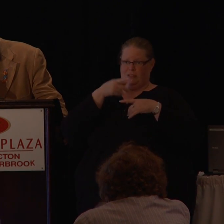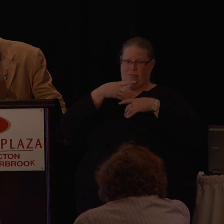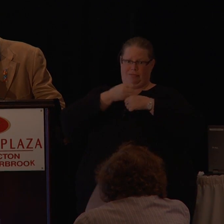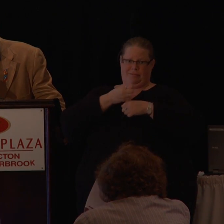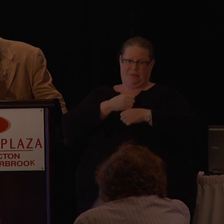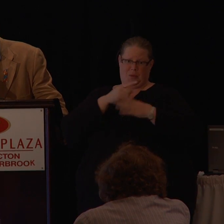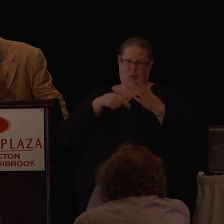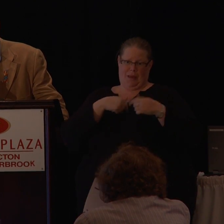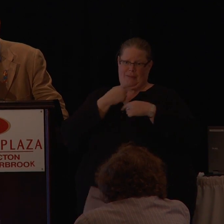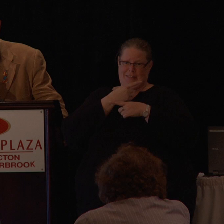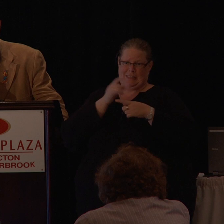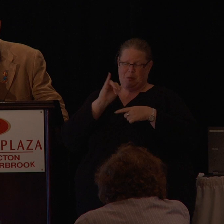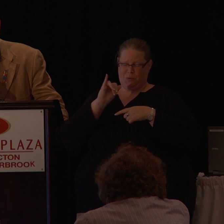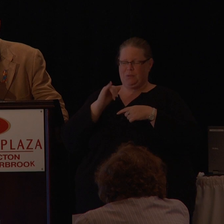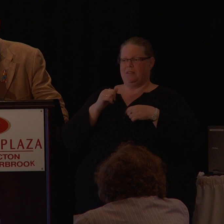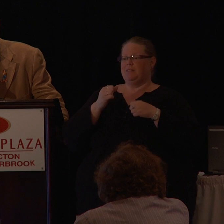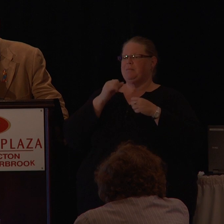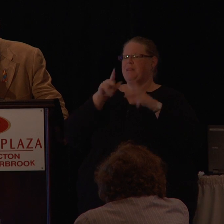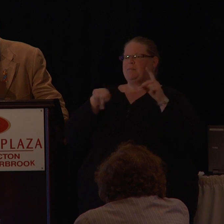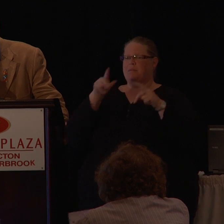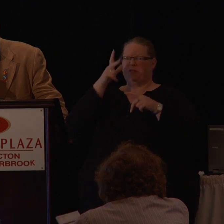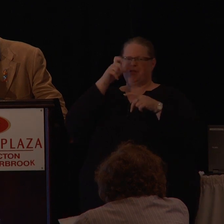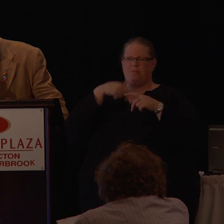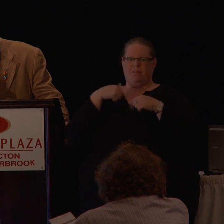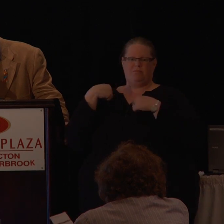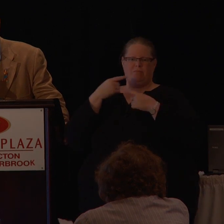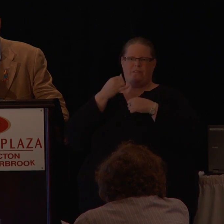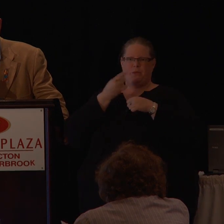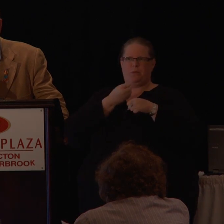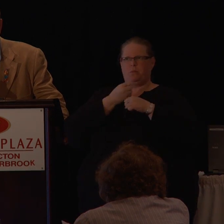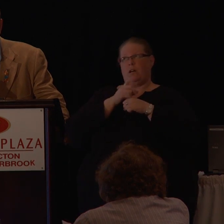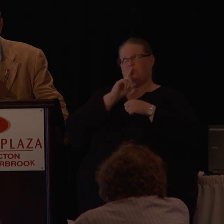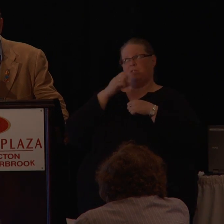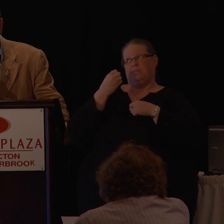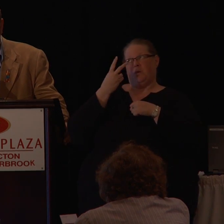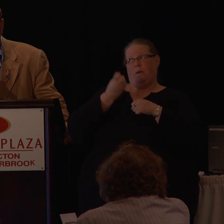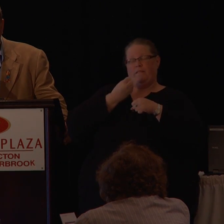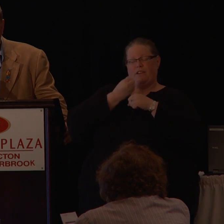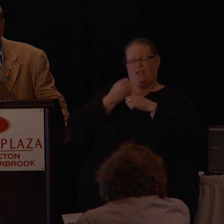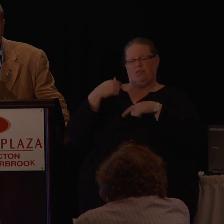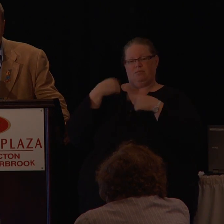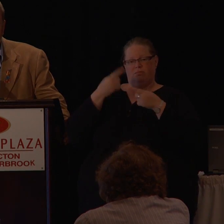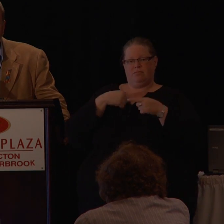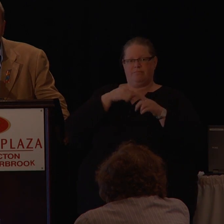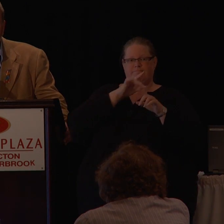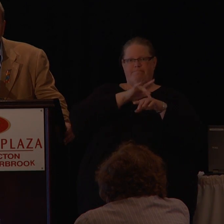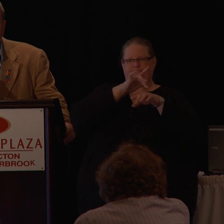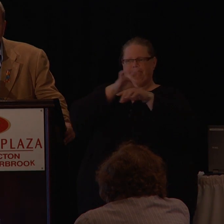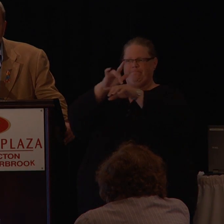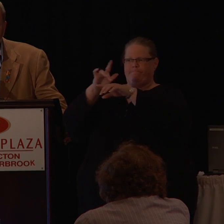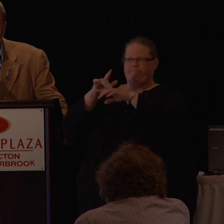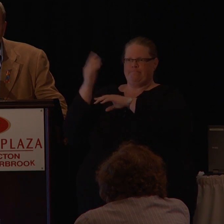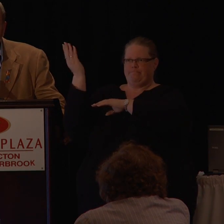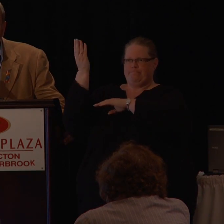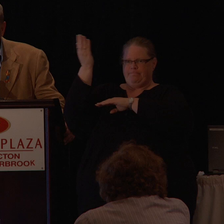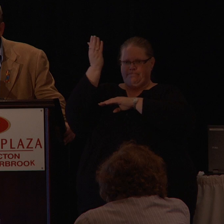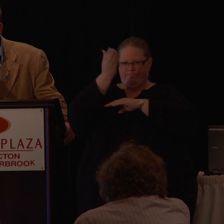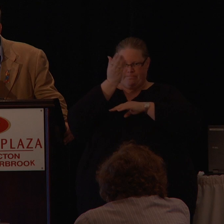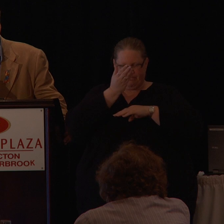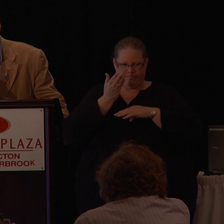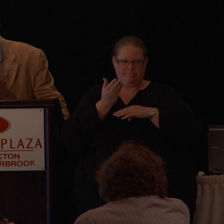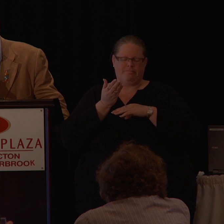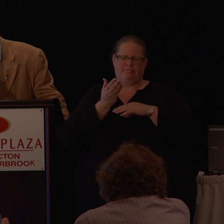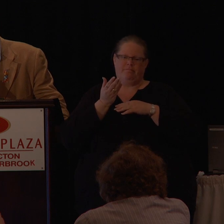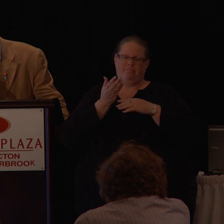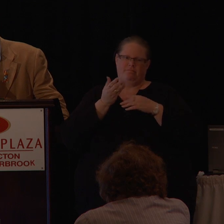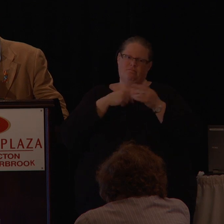once over the last several years, last roughly 12 years, in a variety of settings. As